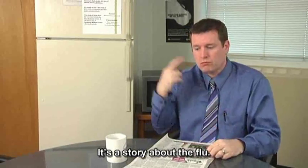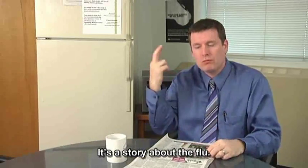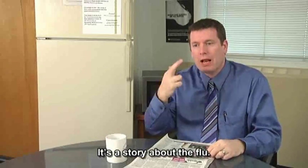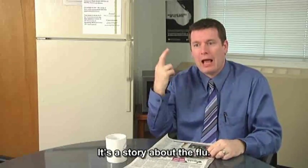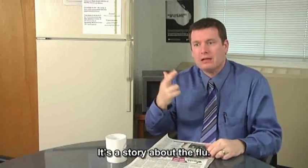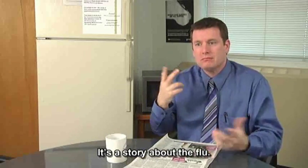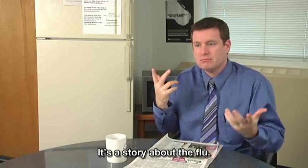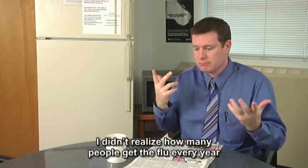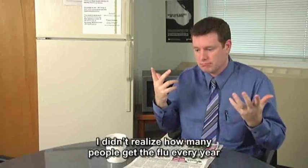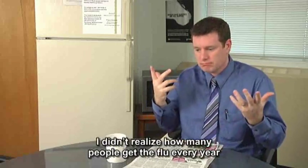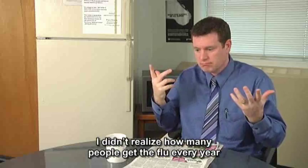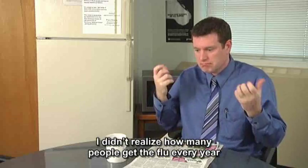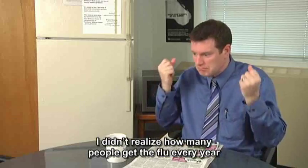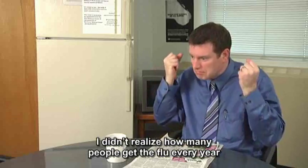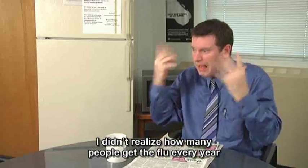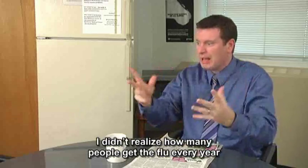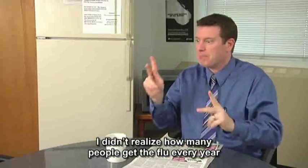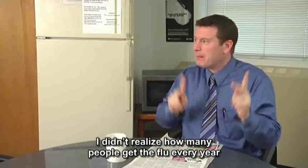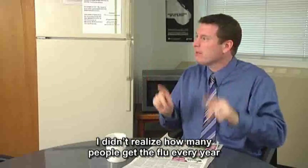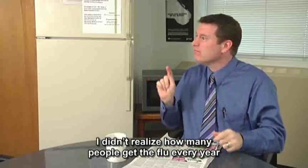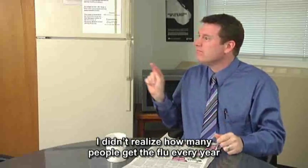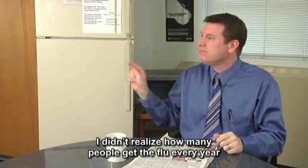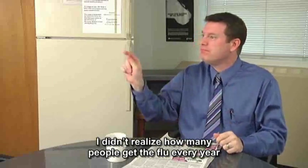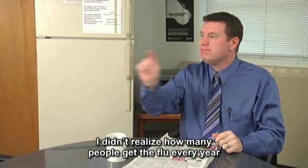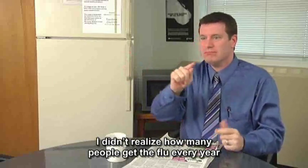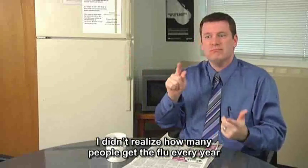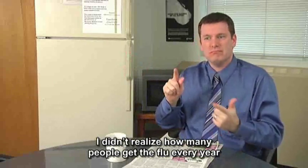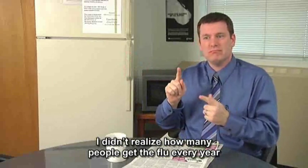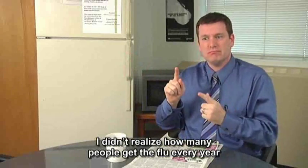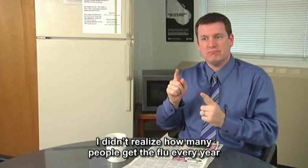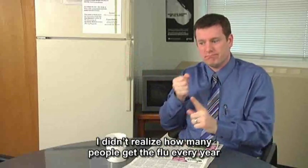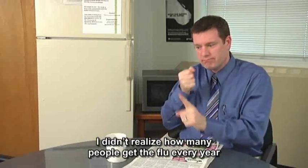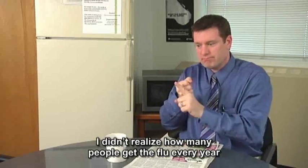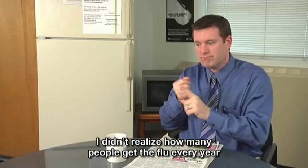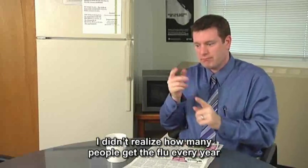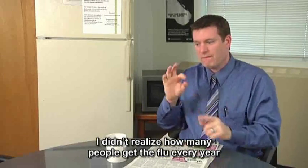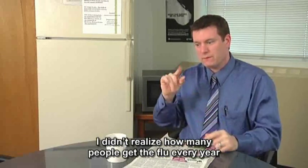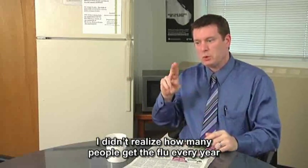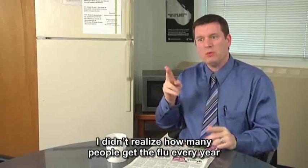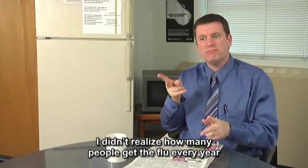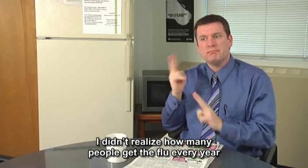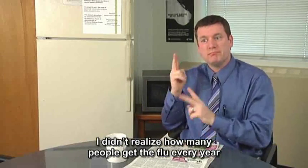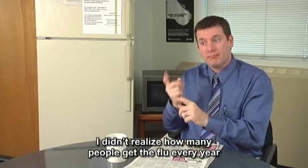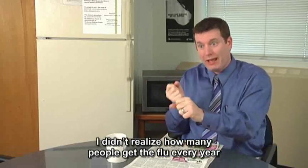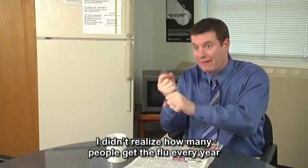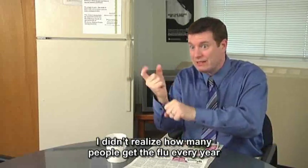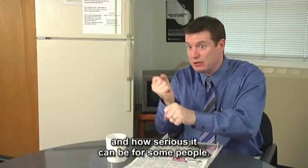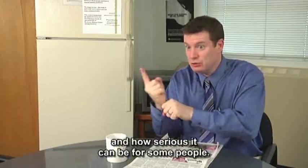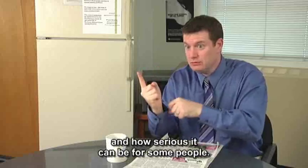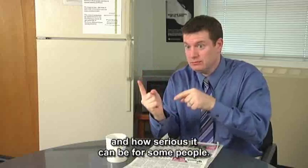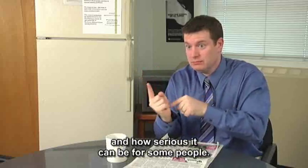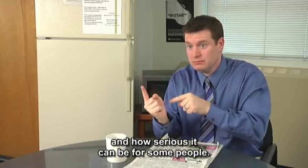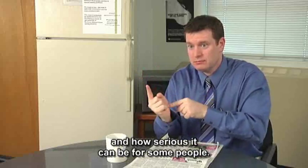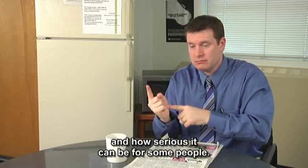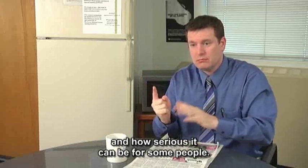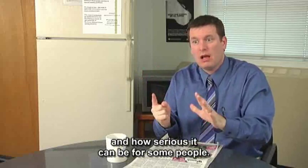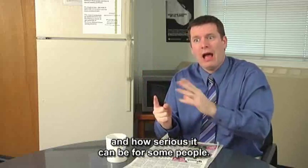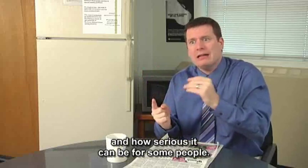I didn't realize how many people get the flu every year, and how serious it can be for some people.